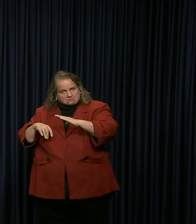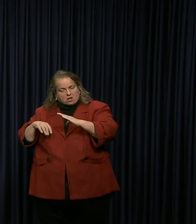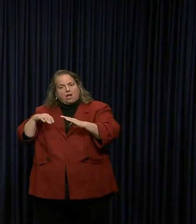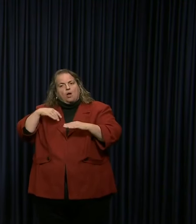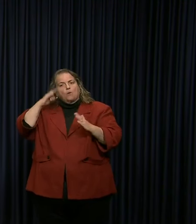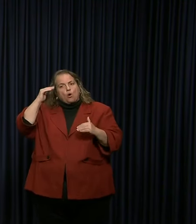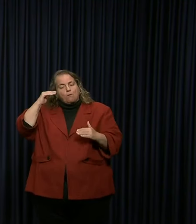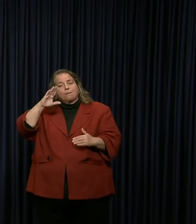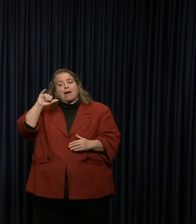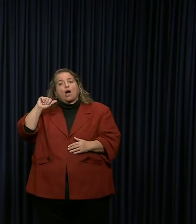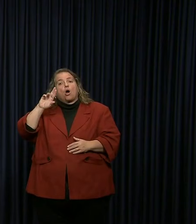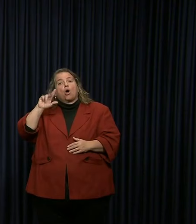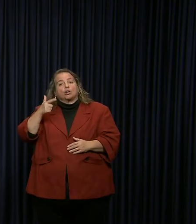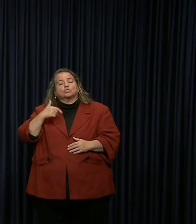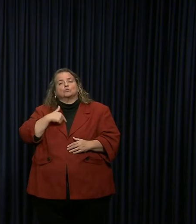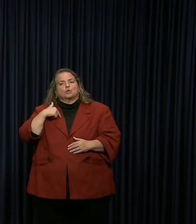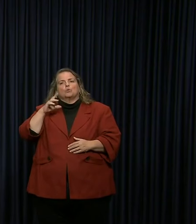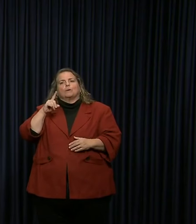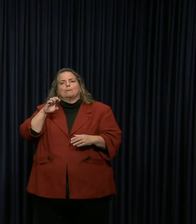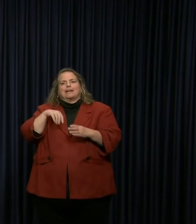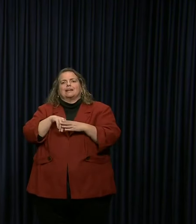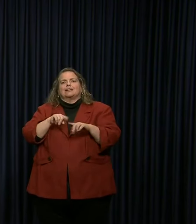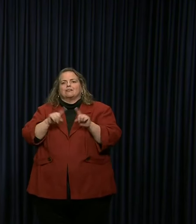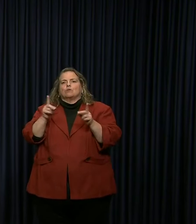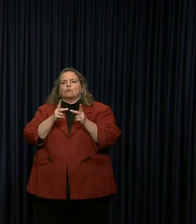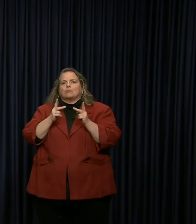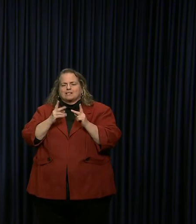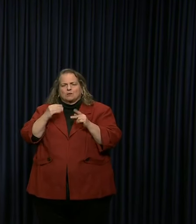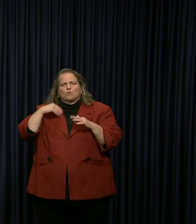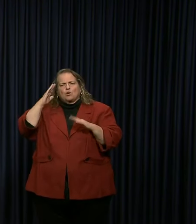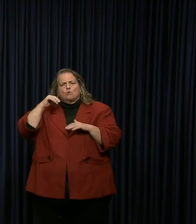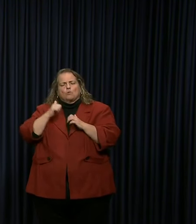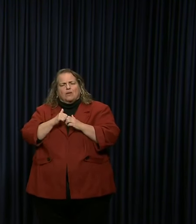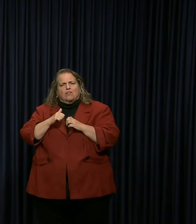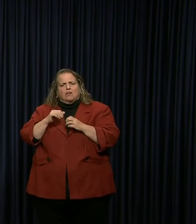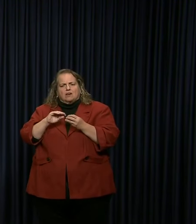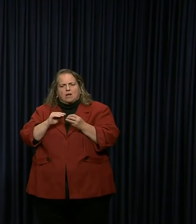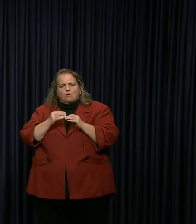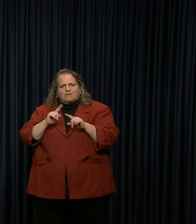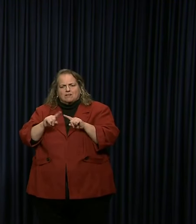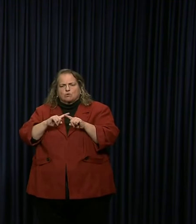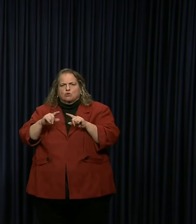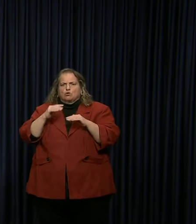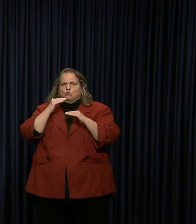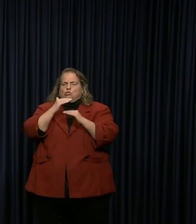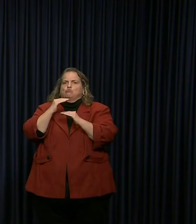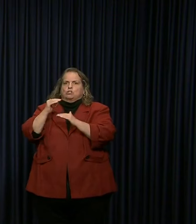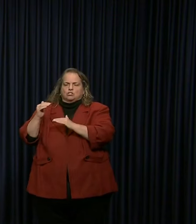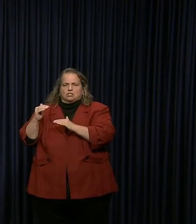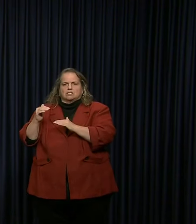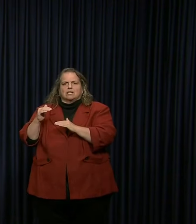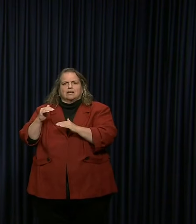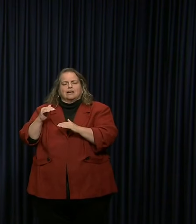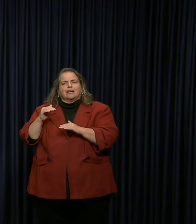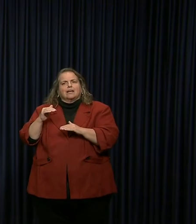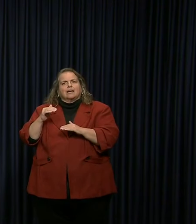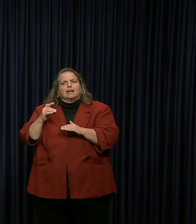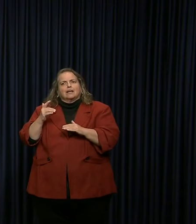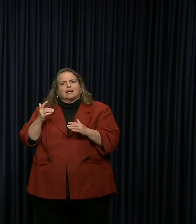be in a very different place, and hopefully with a number of restrictions that have been loosened, if not a lot